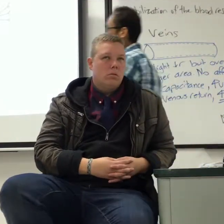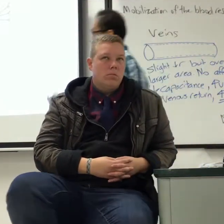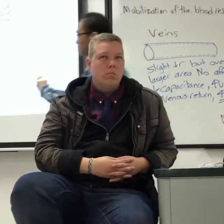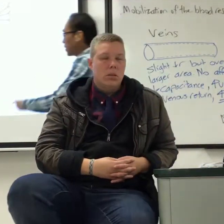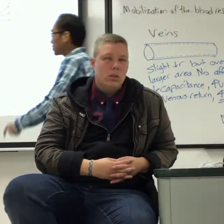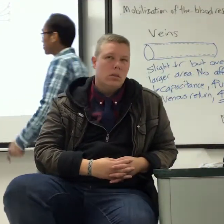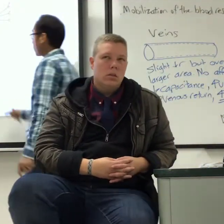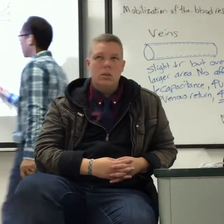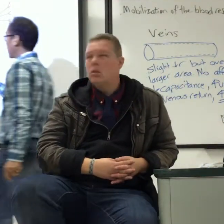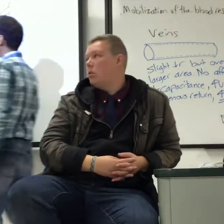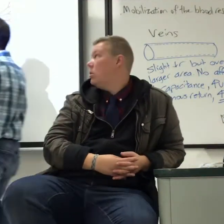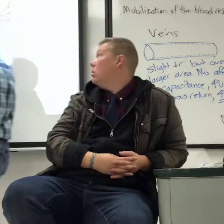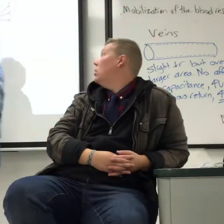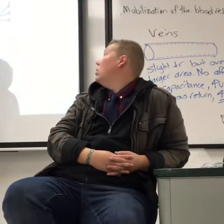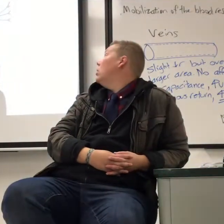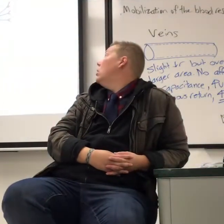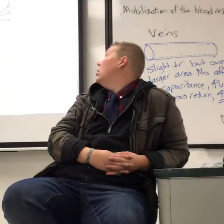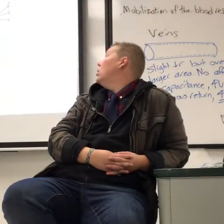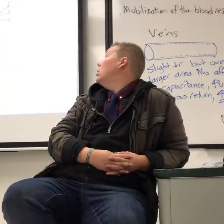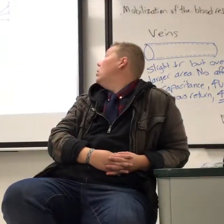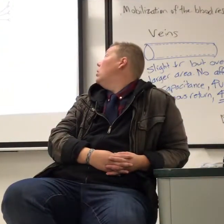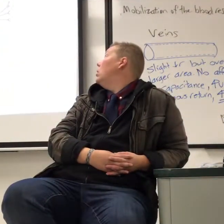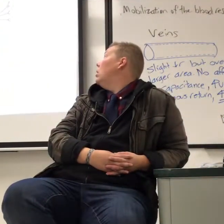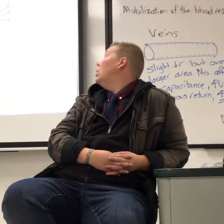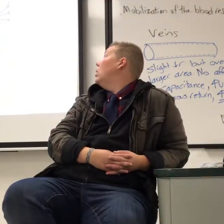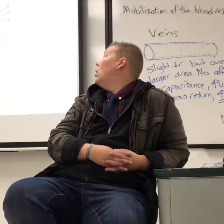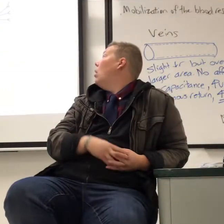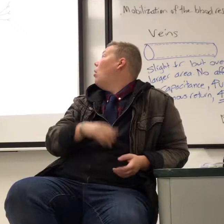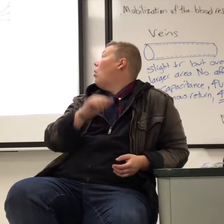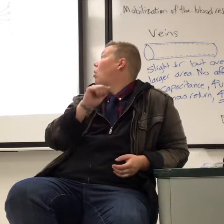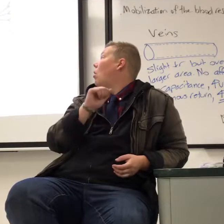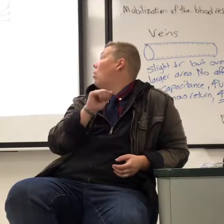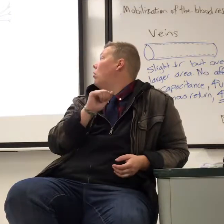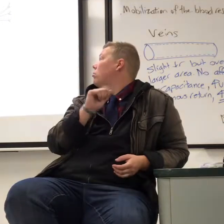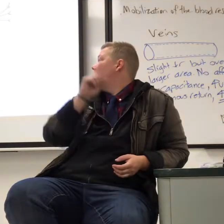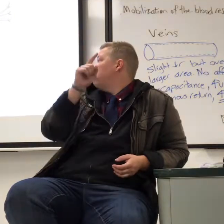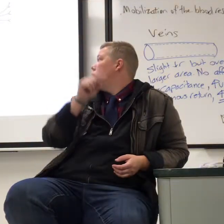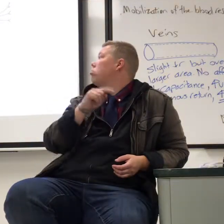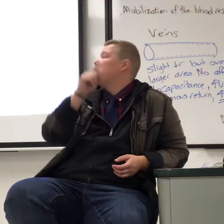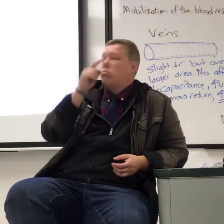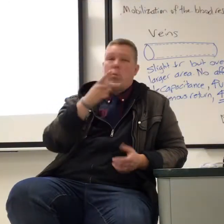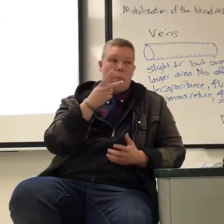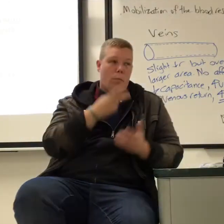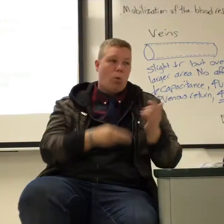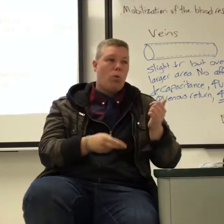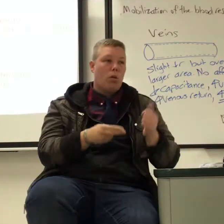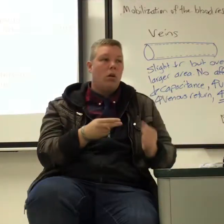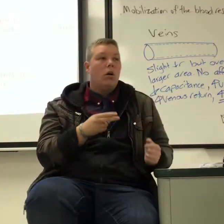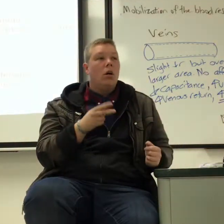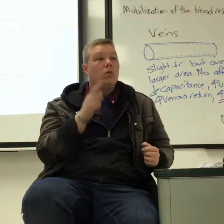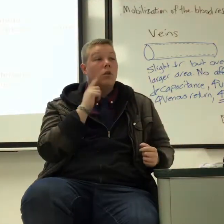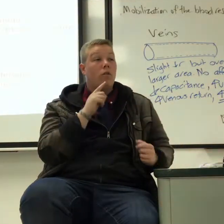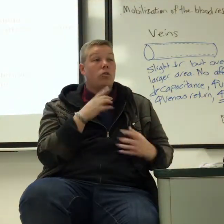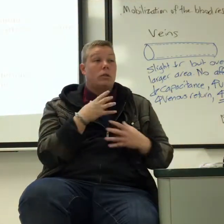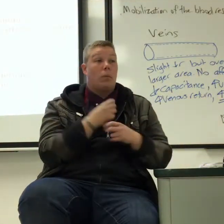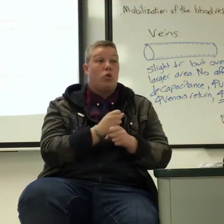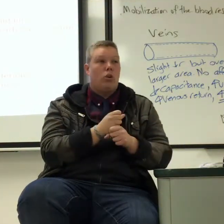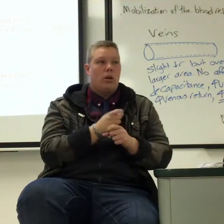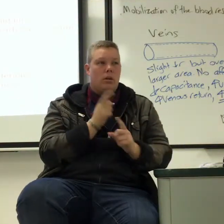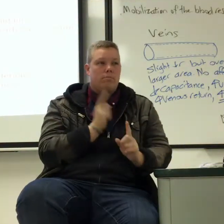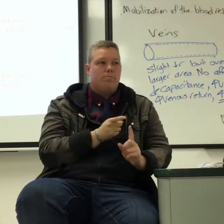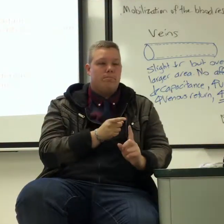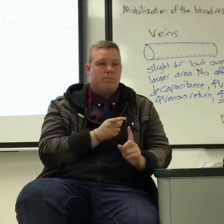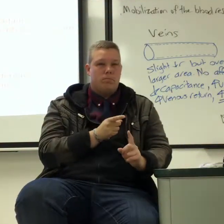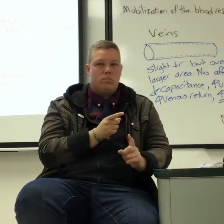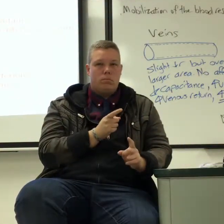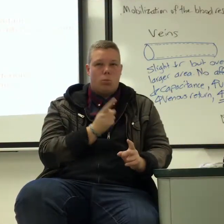All right, here's a picture showing that sympathetics affects the artery side as well as the vein side. So to sum up, I have 1,